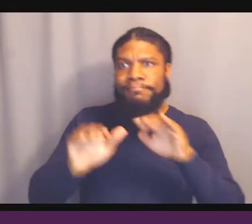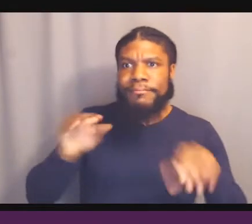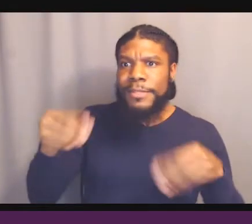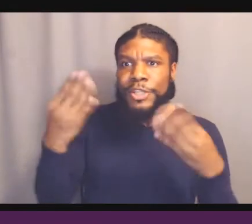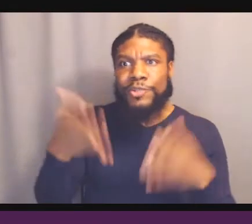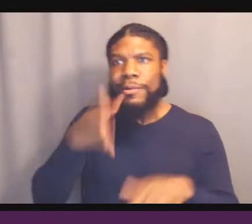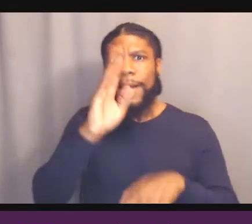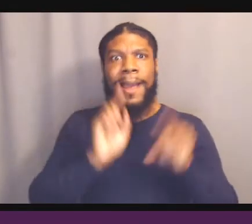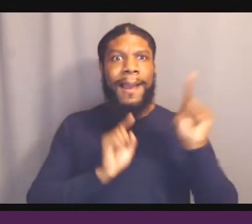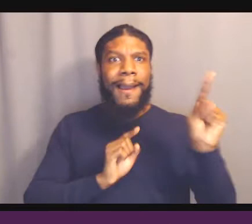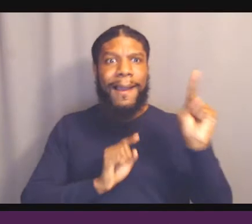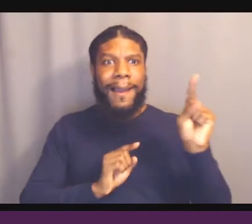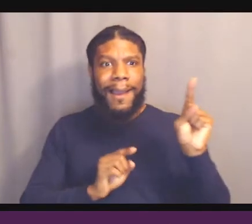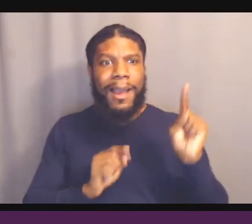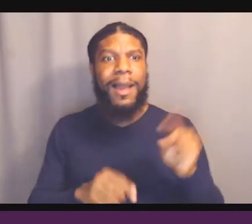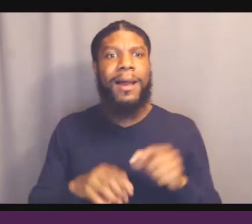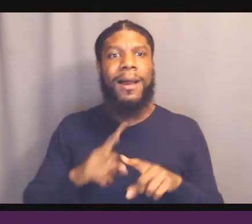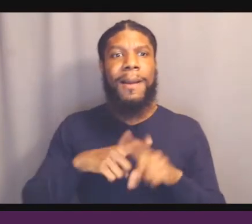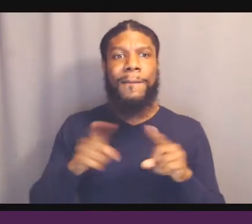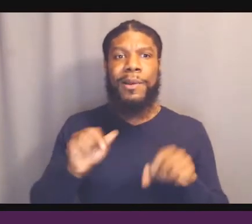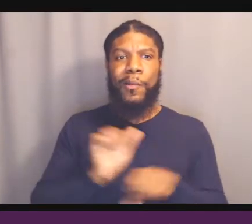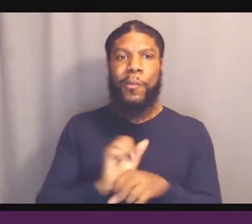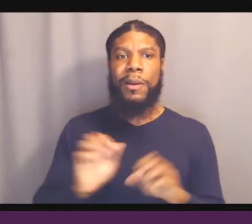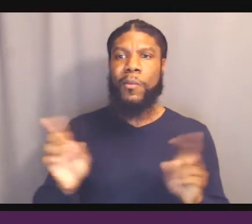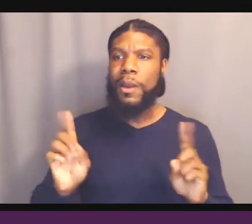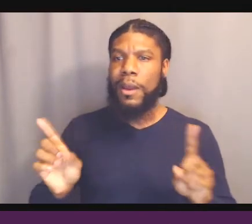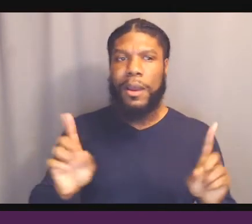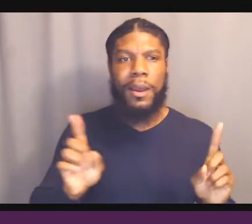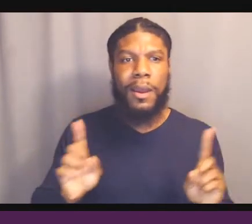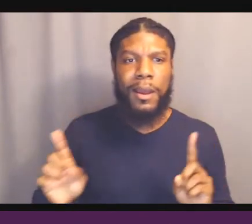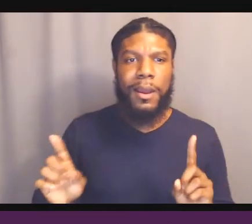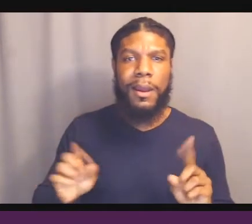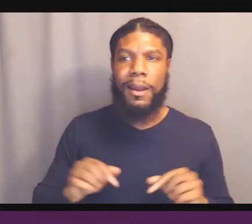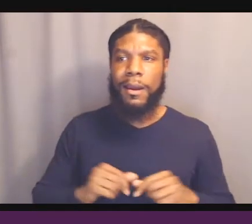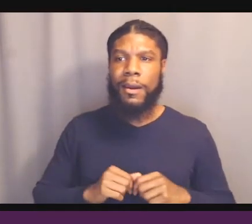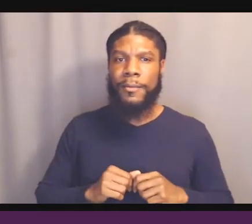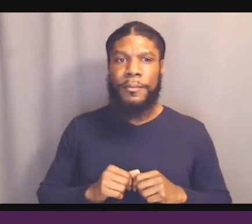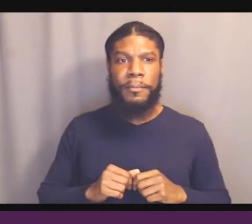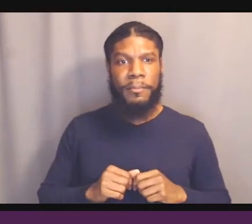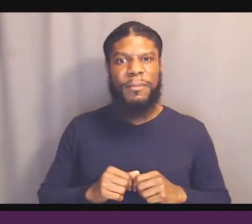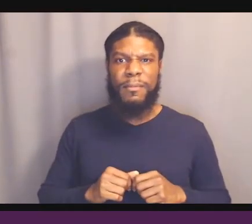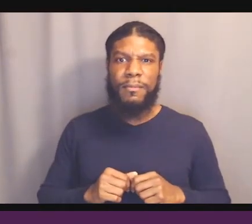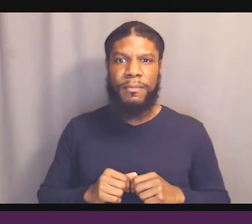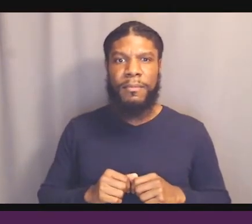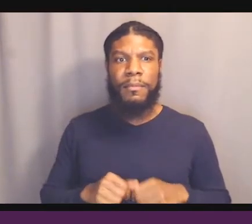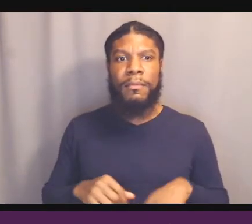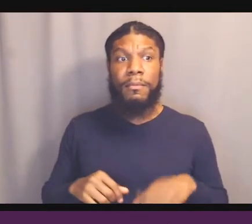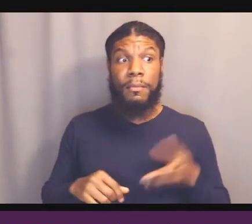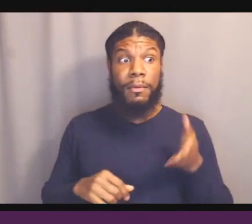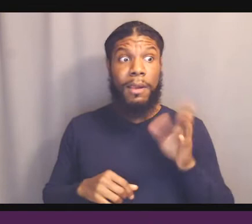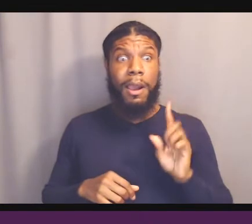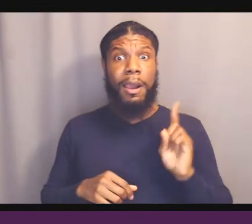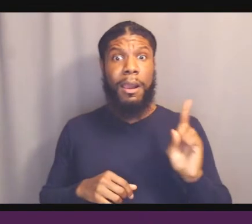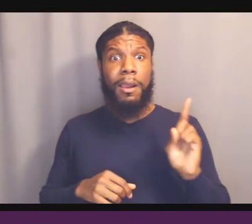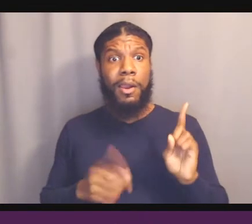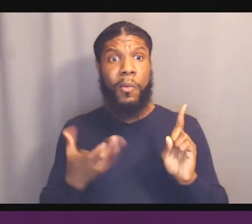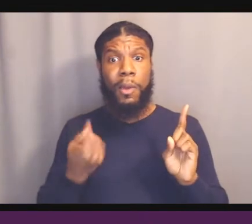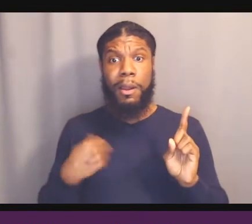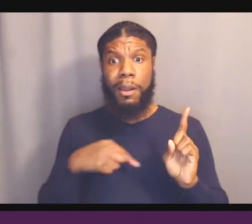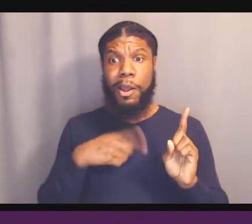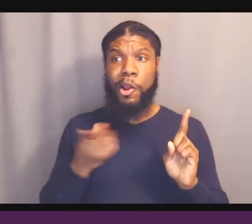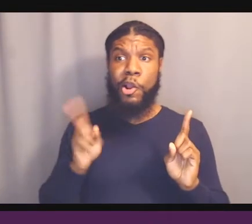of talking about God. But God don't need us to talk about him. God needs us to do the work of